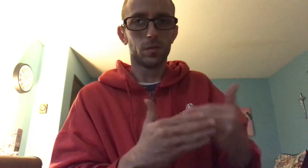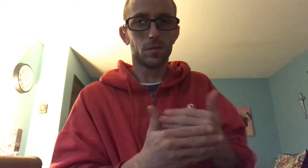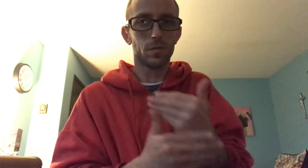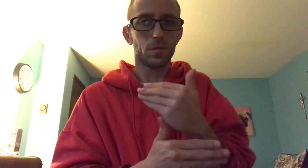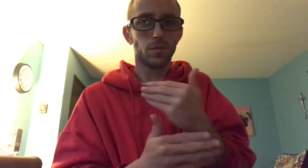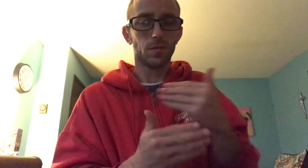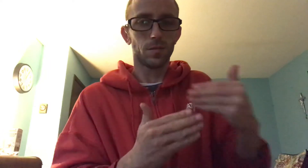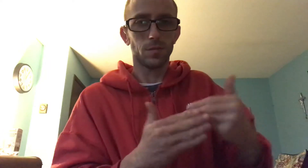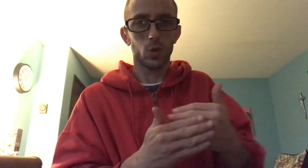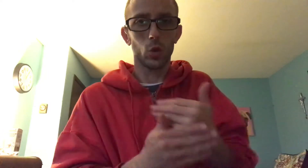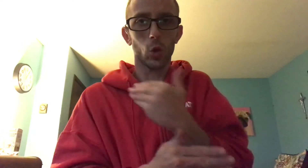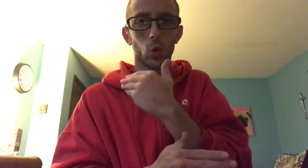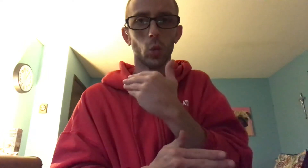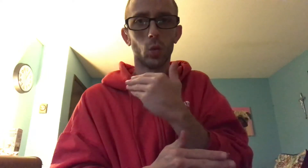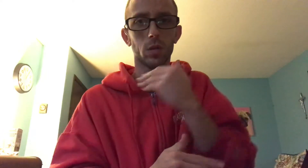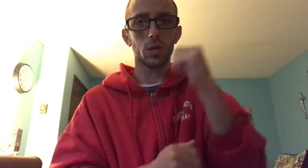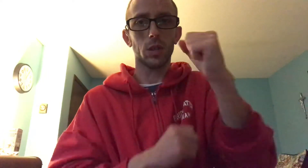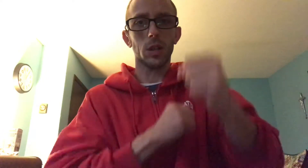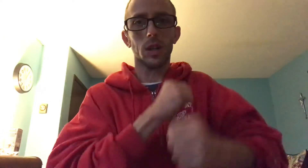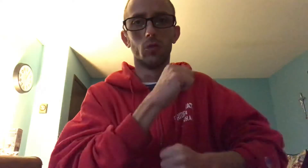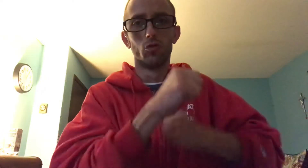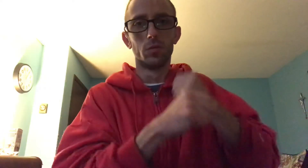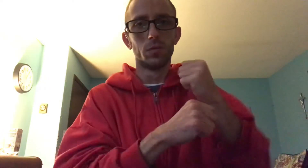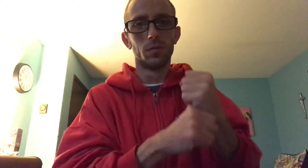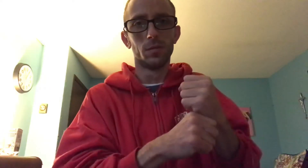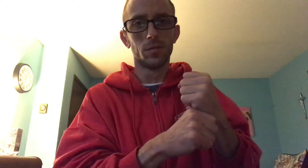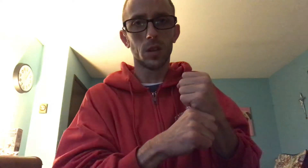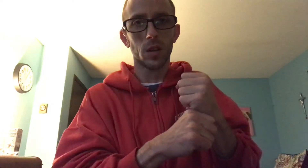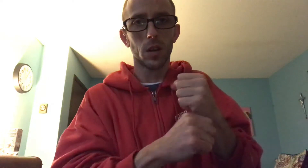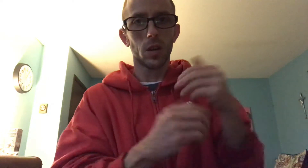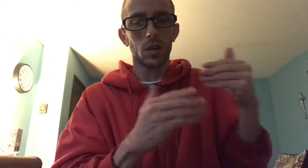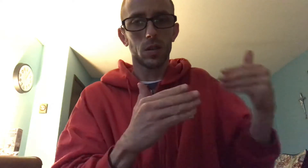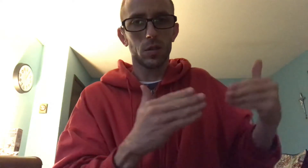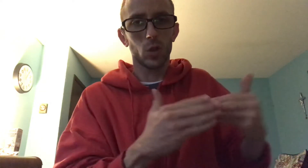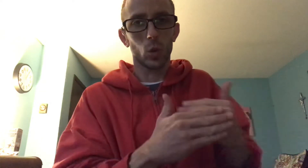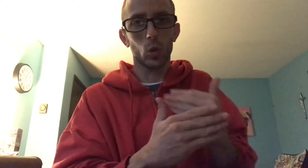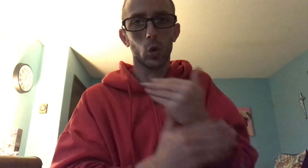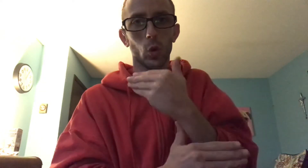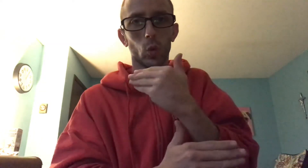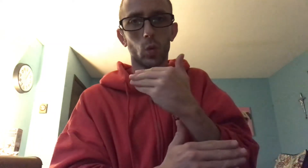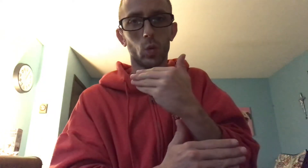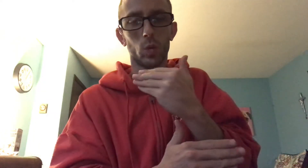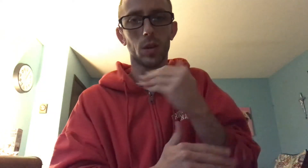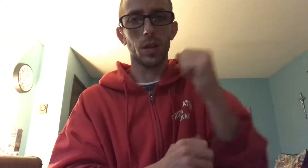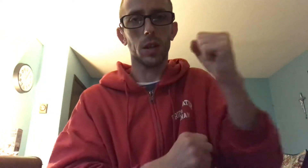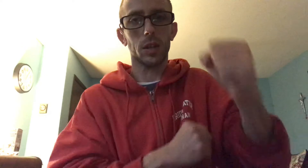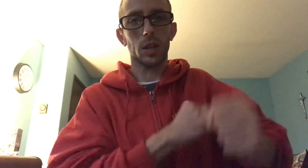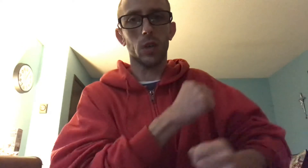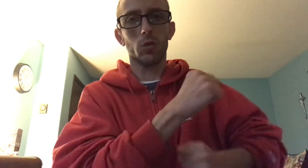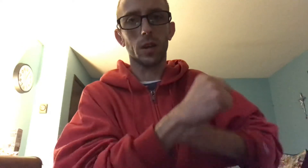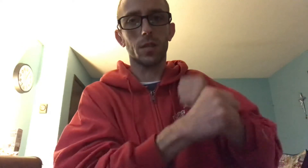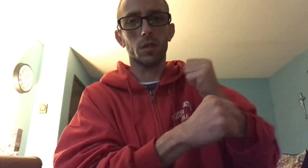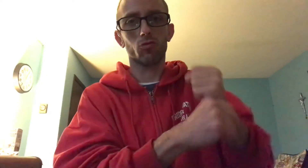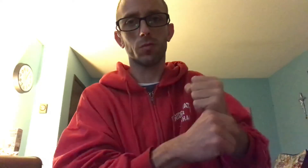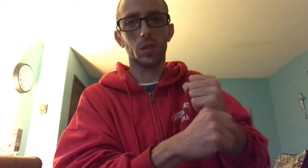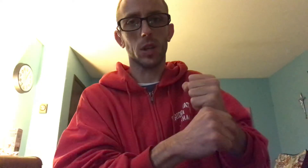New, New, yeah, so New, and then yeah, it does, yeah,